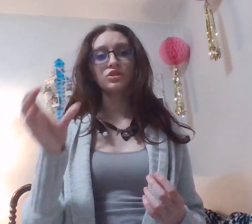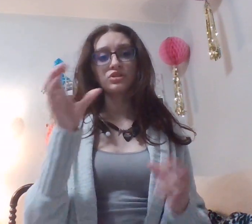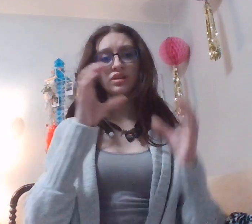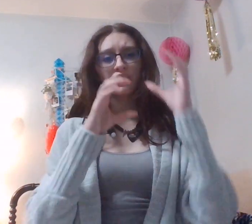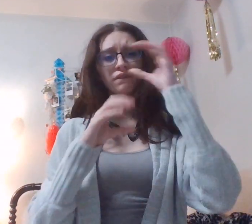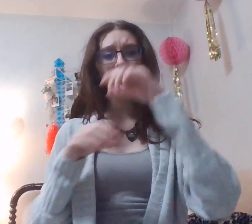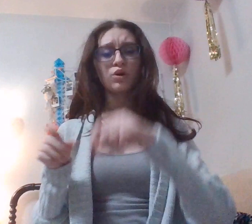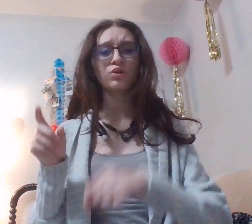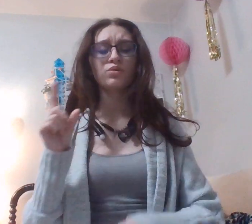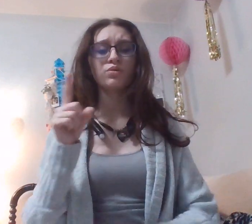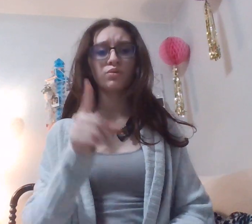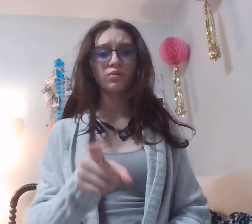searching for you.